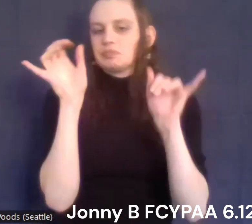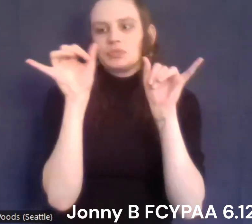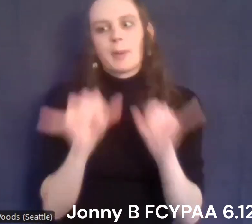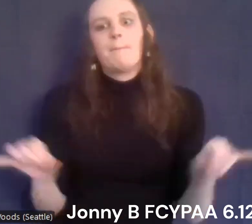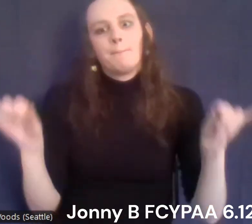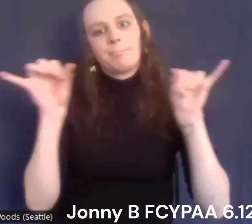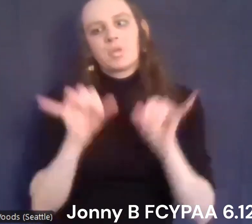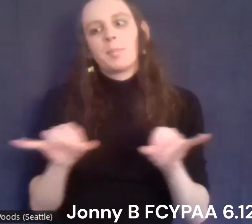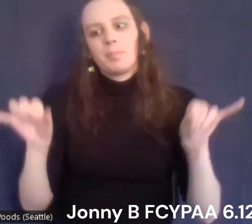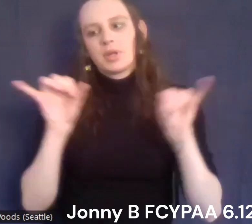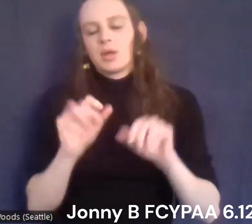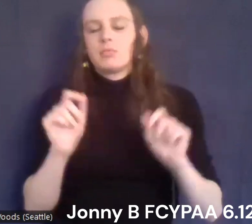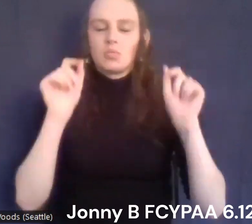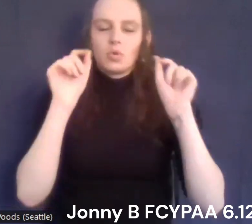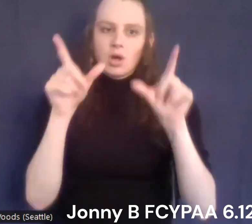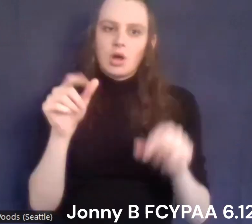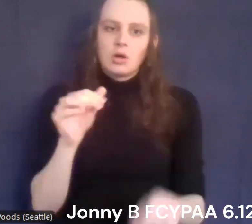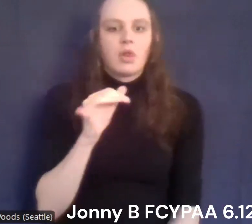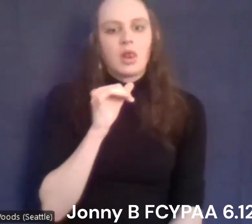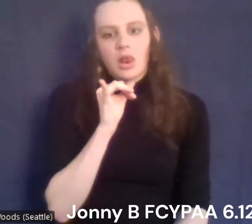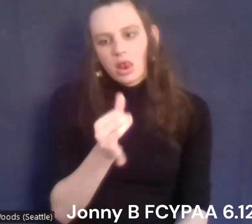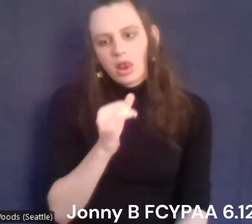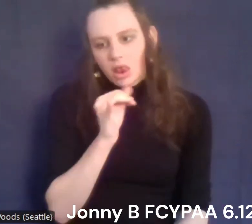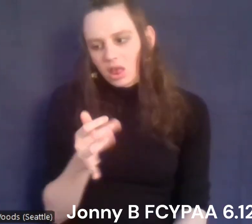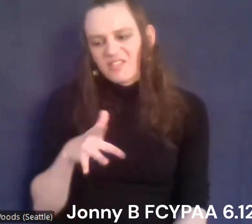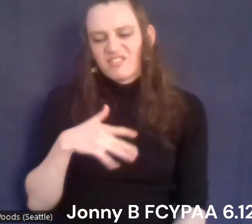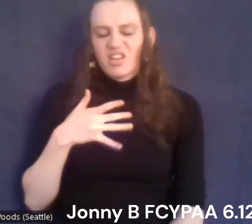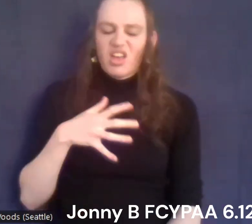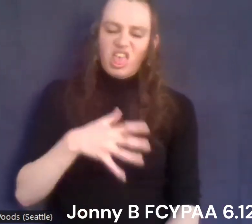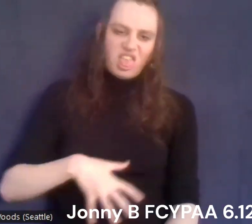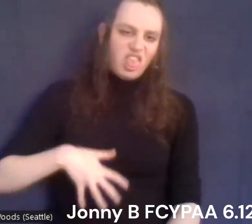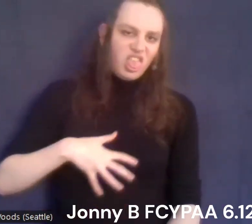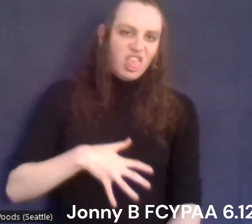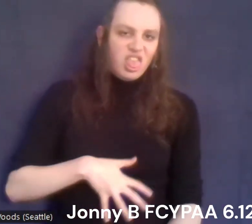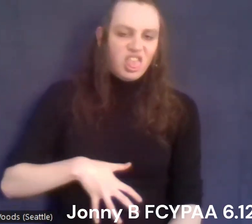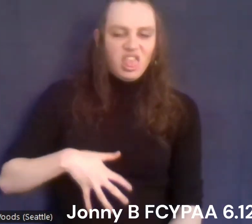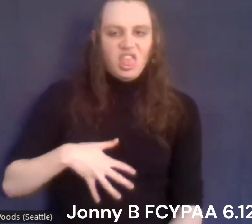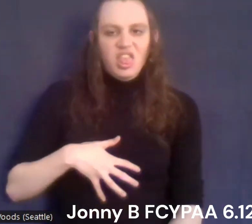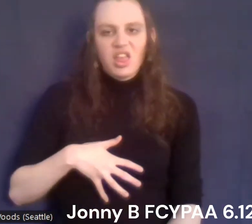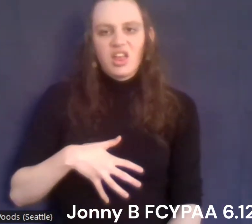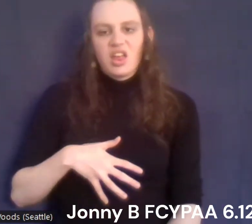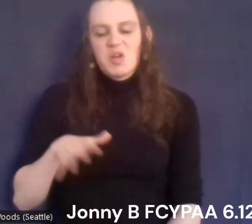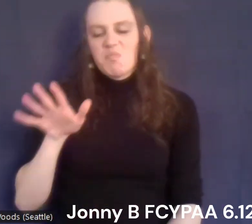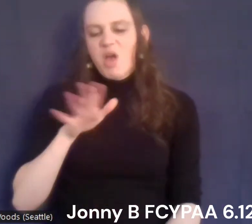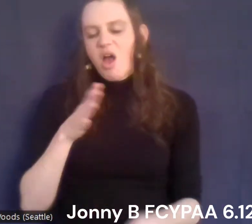hungover, not feeling great, and gets to be about